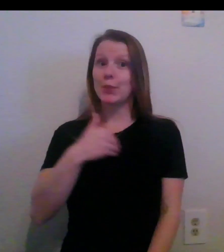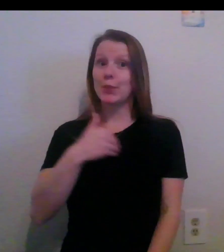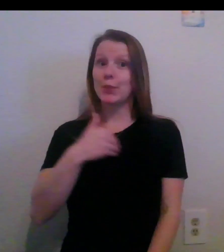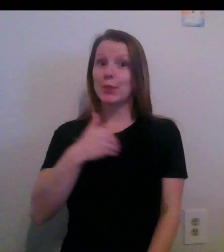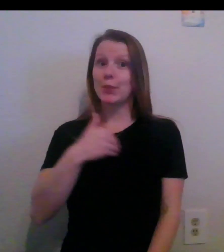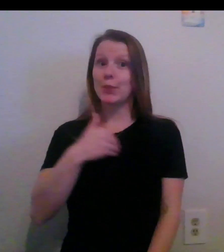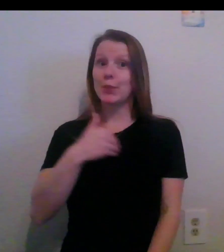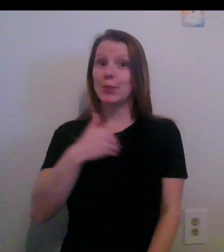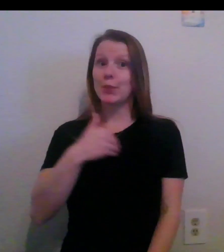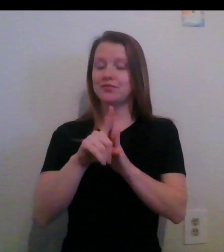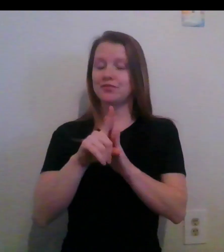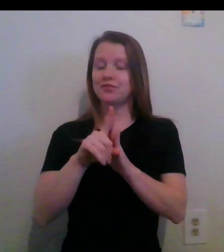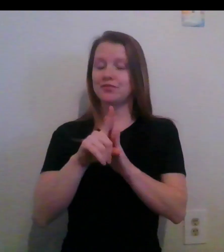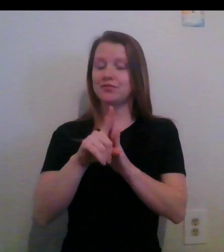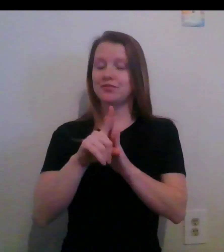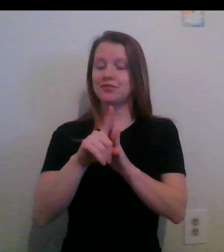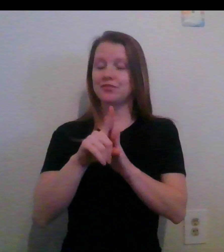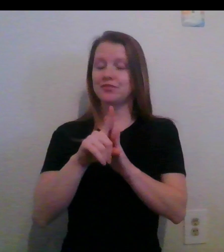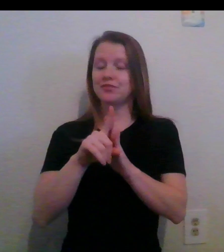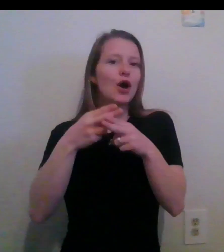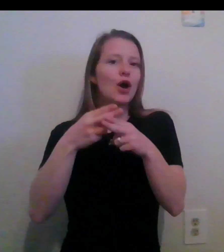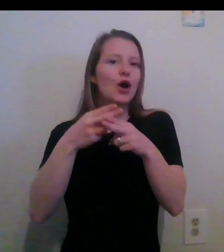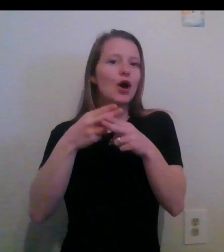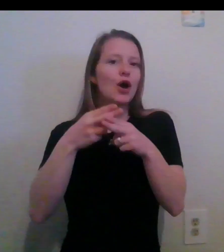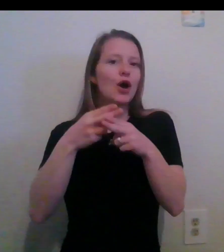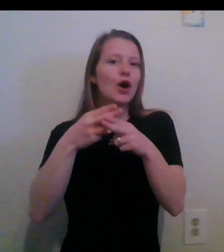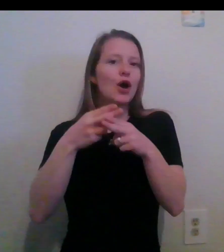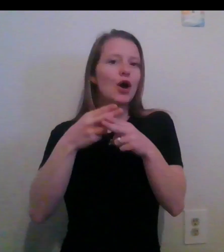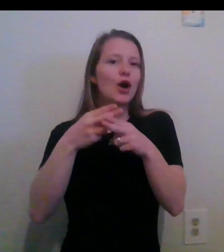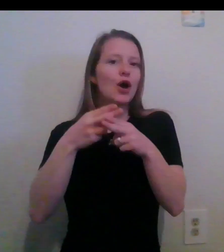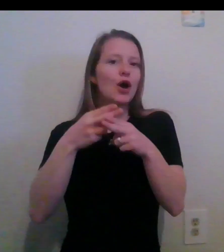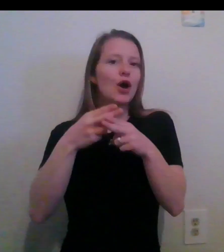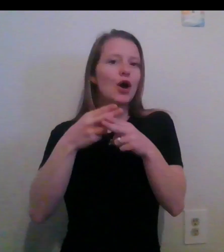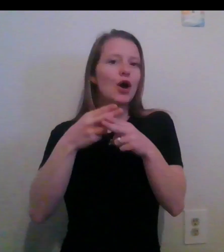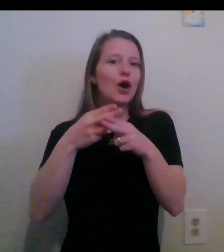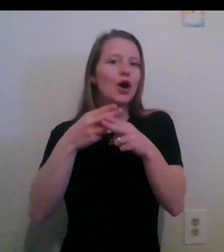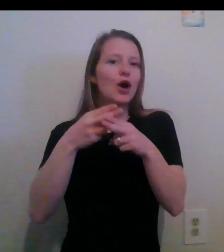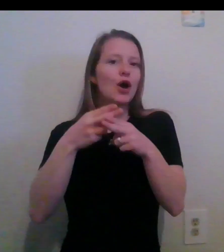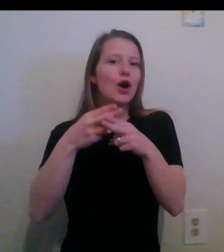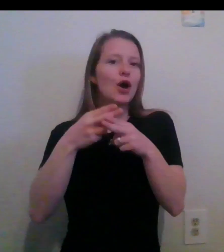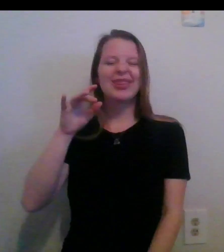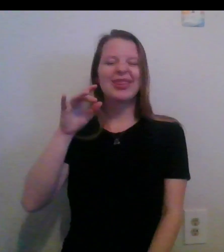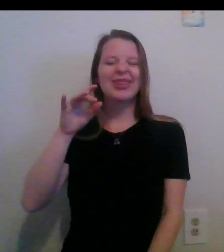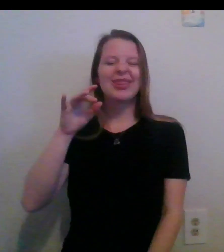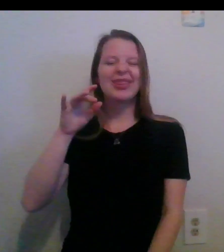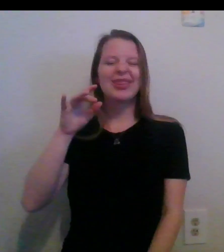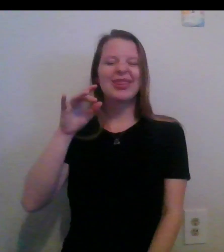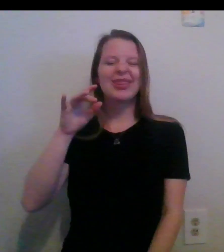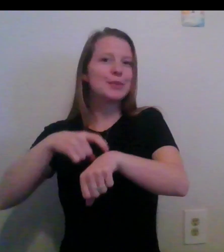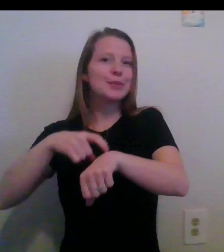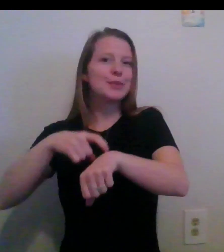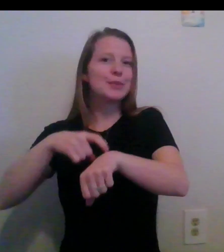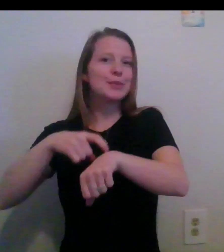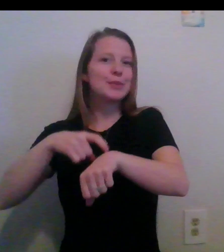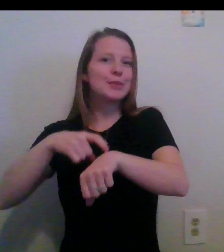About 6 months after you develop these breast buds, you will find a growth of underarm and pubic hair.